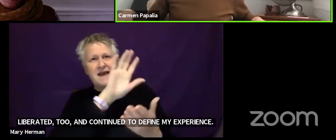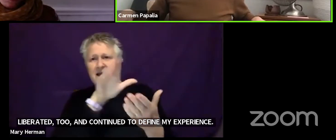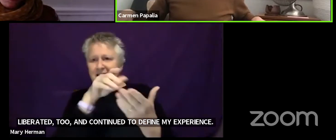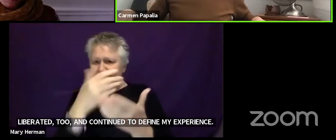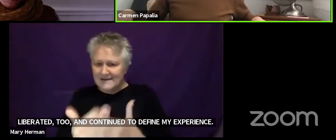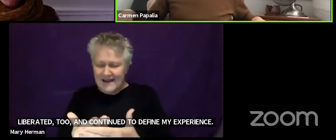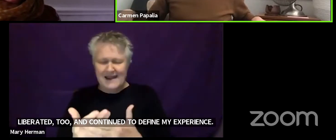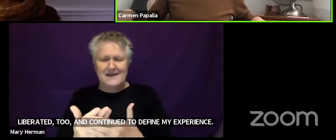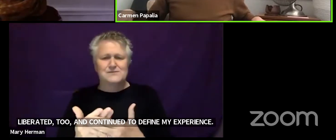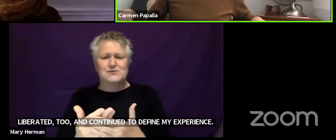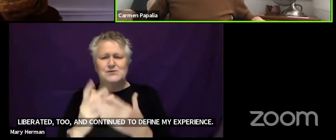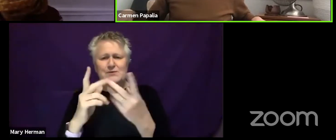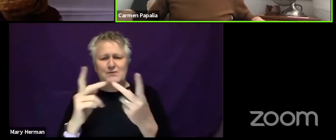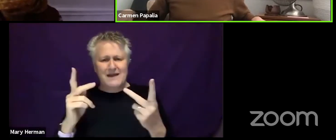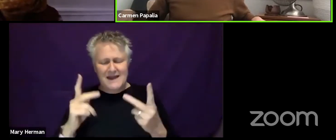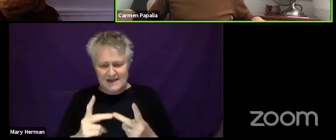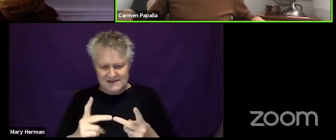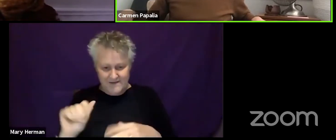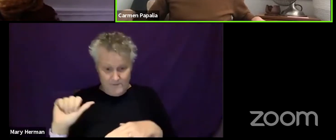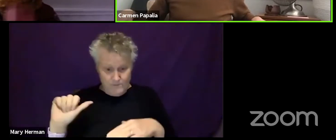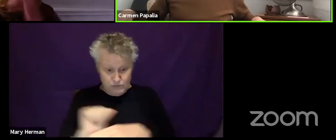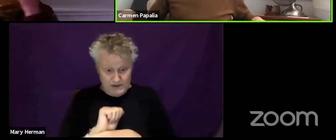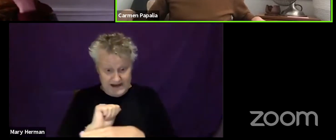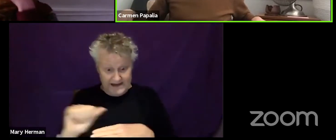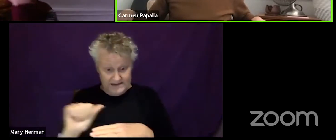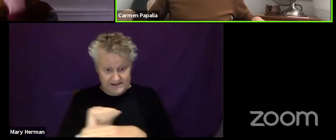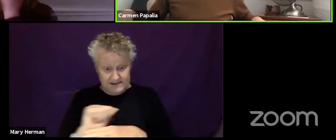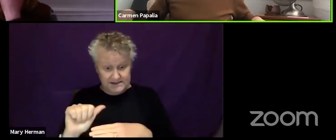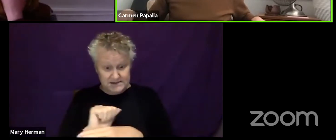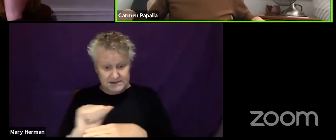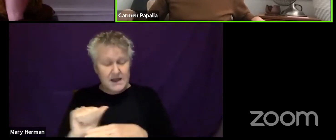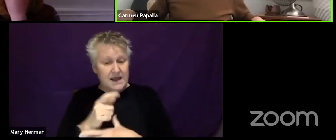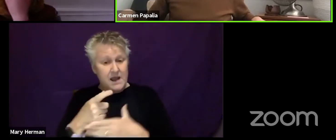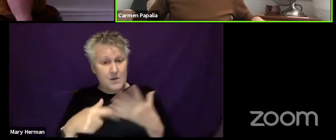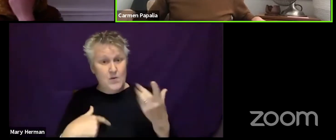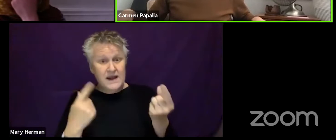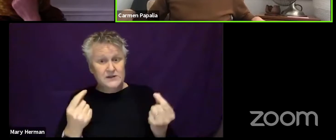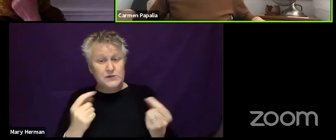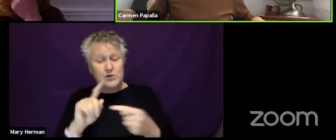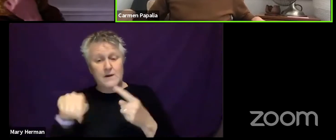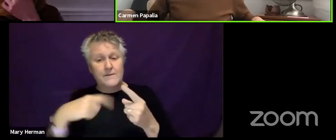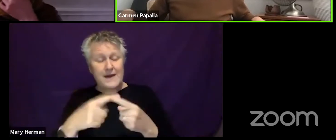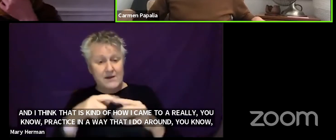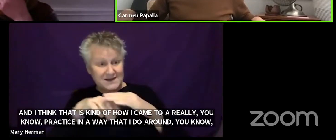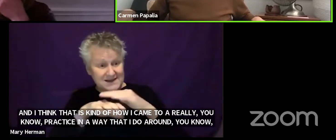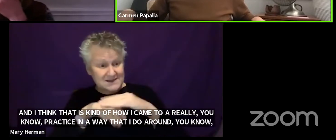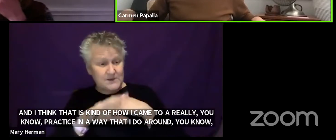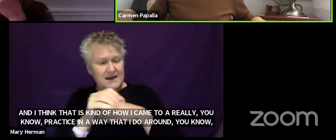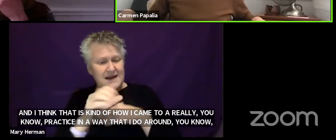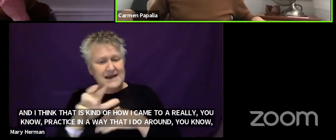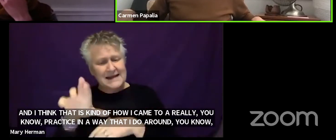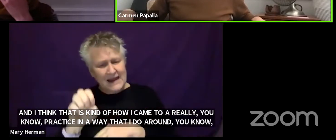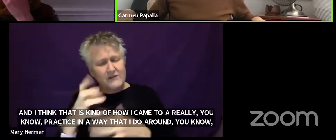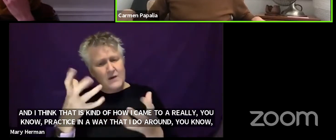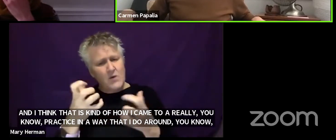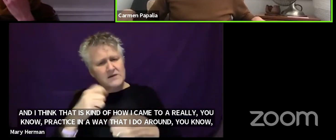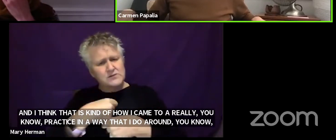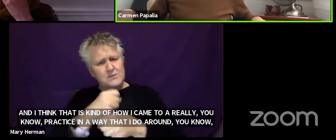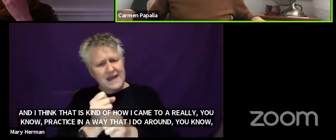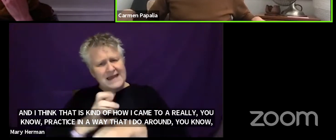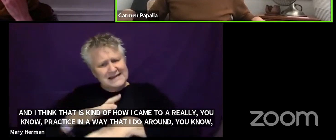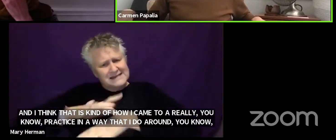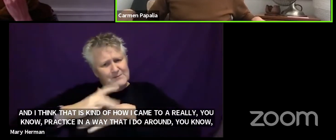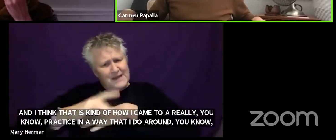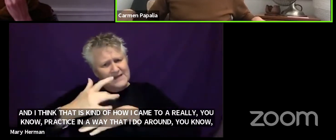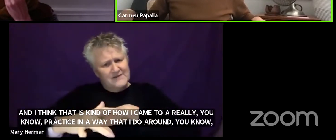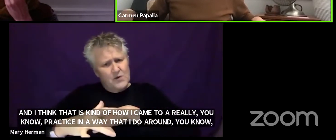practice in the way that I do around, the kinds of accessibility or care that I want to make space for, and also why I'm in alignment